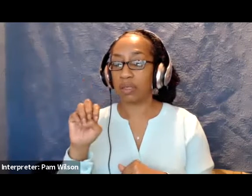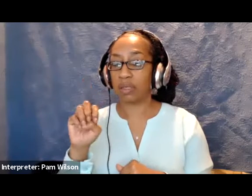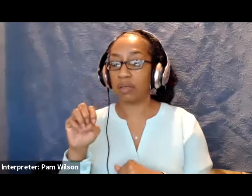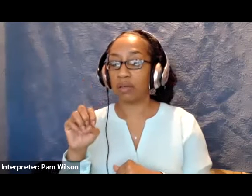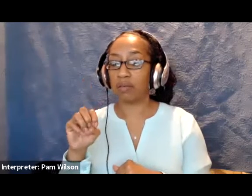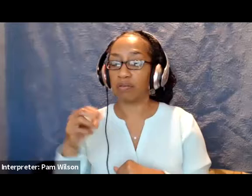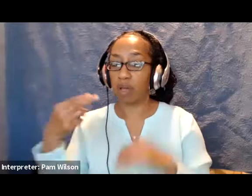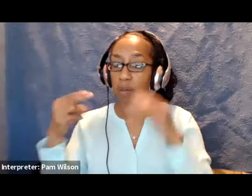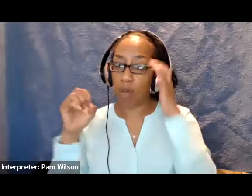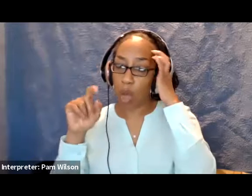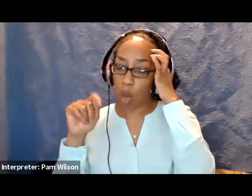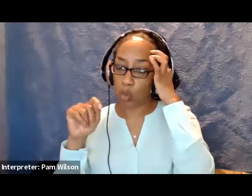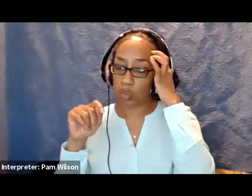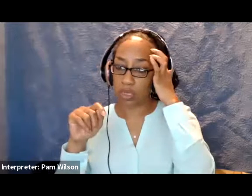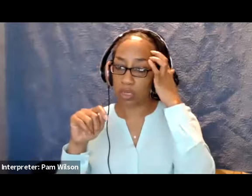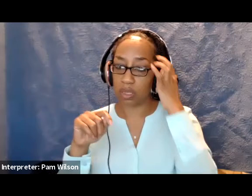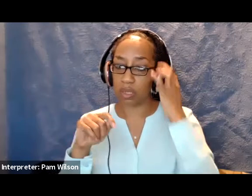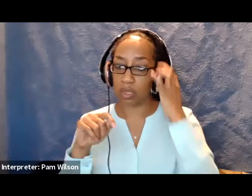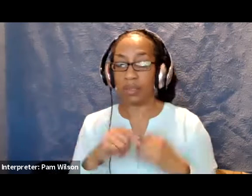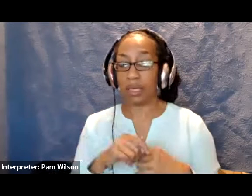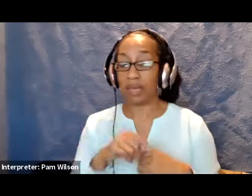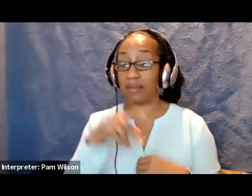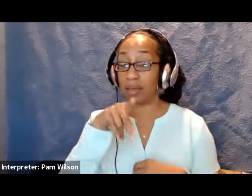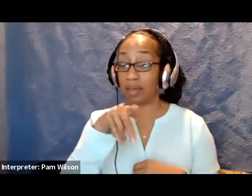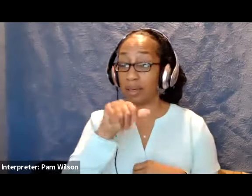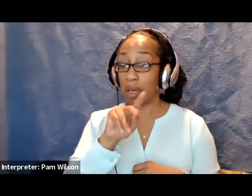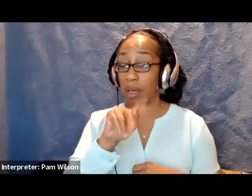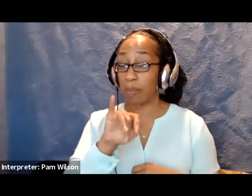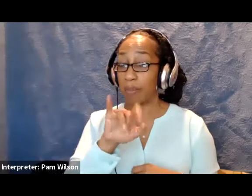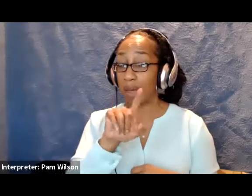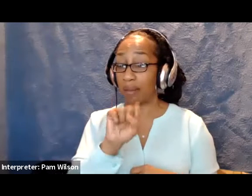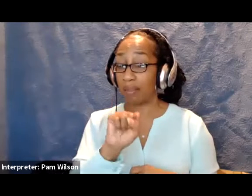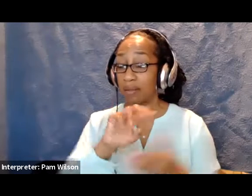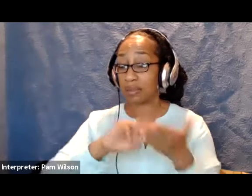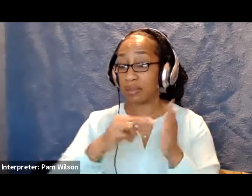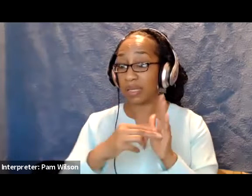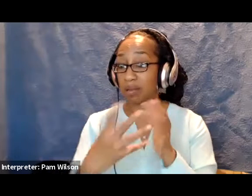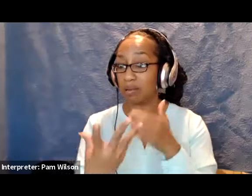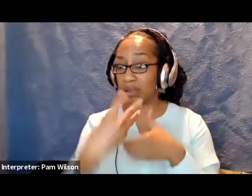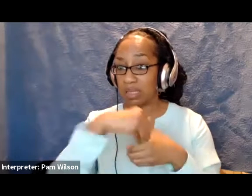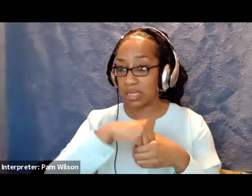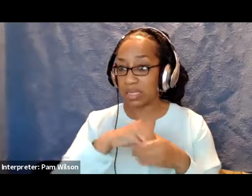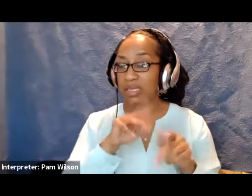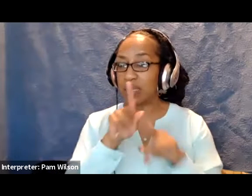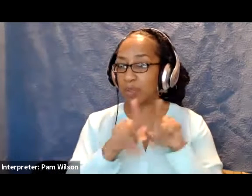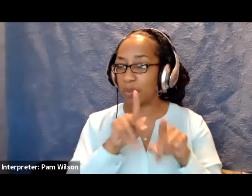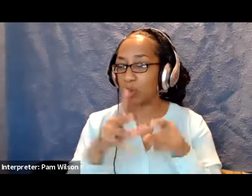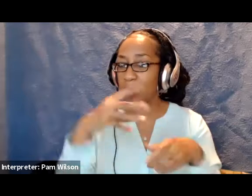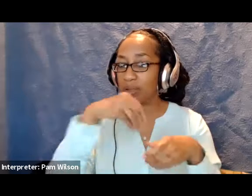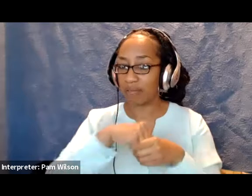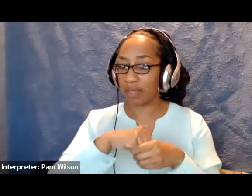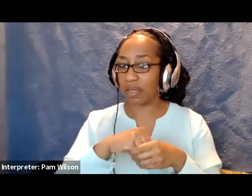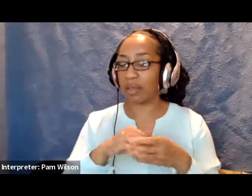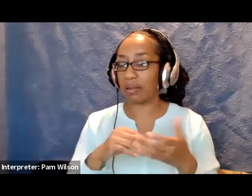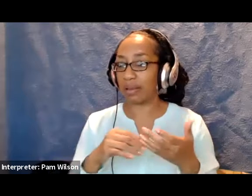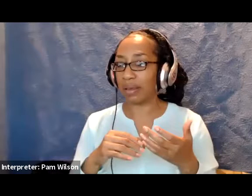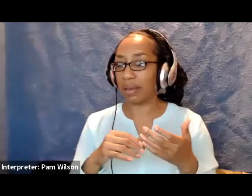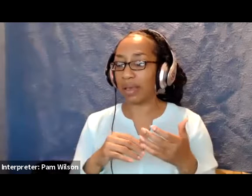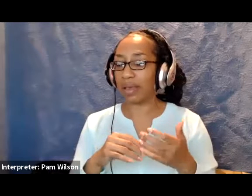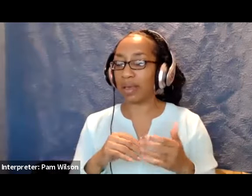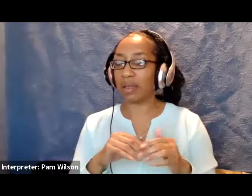full participants, and then attendees, which are, again, you can